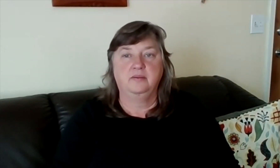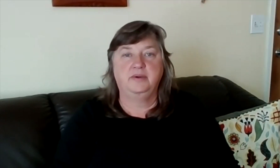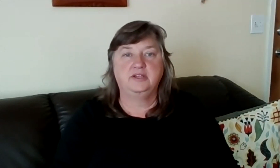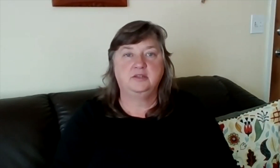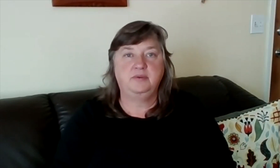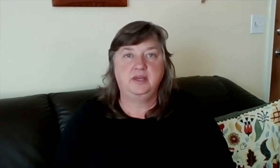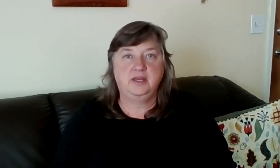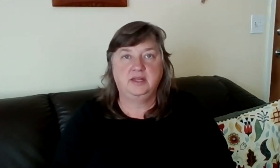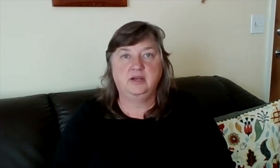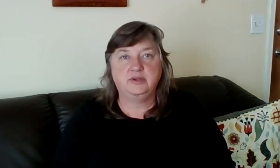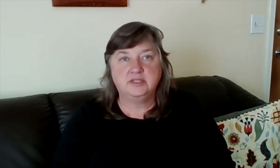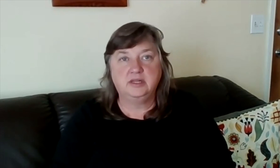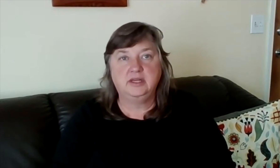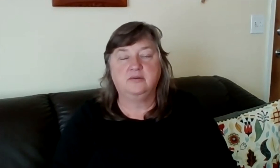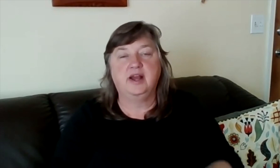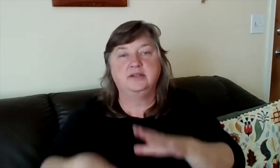But to be linguistically correct,